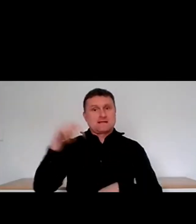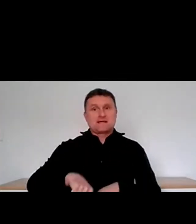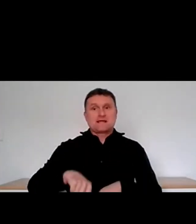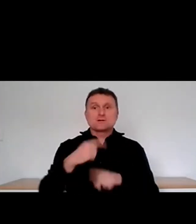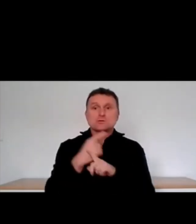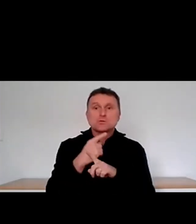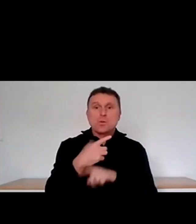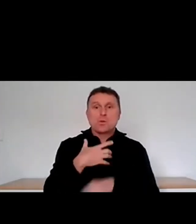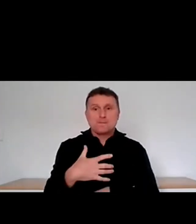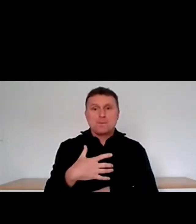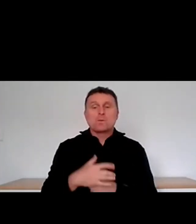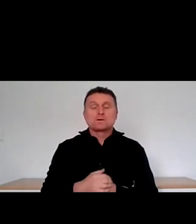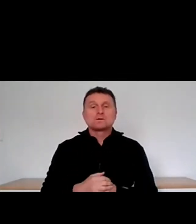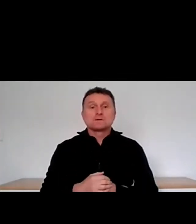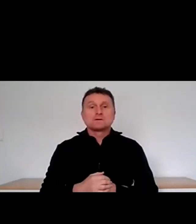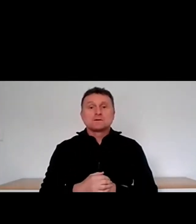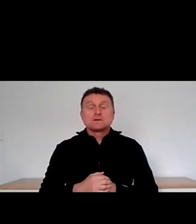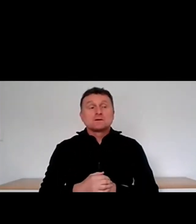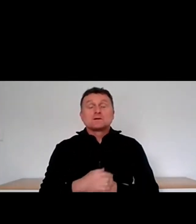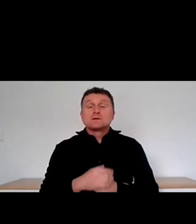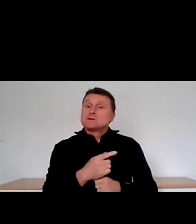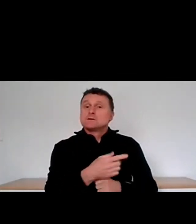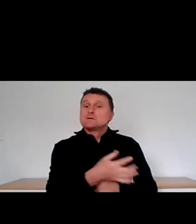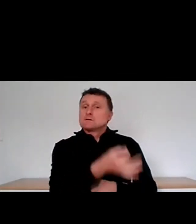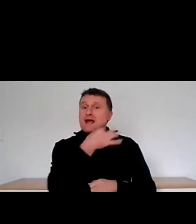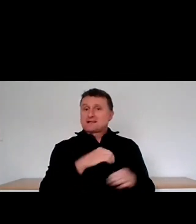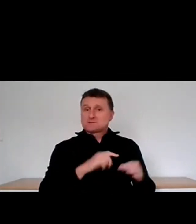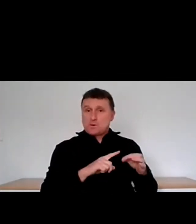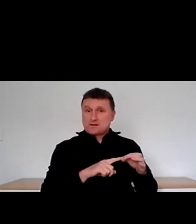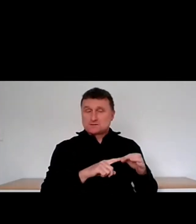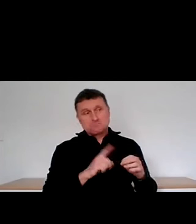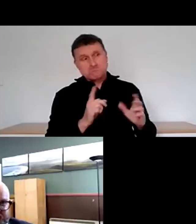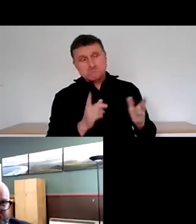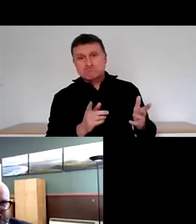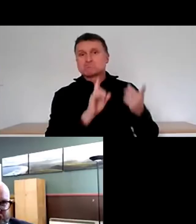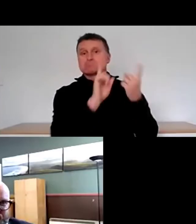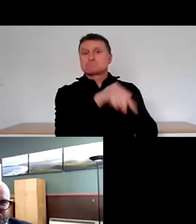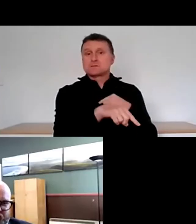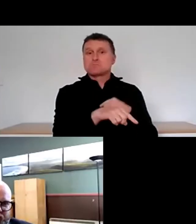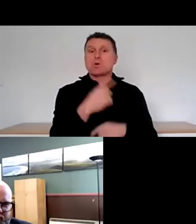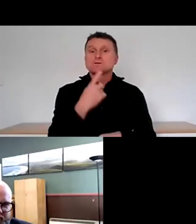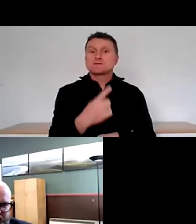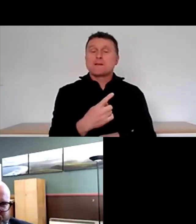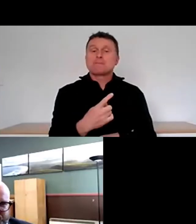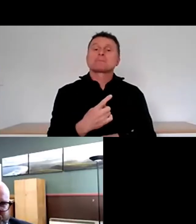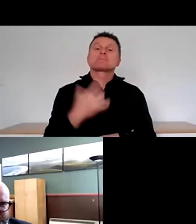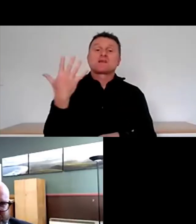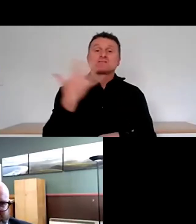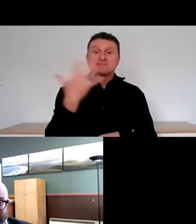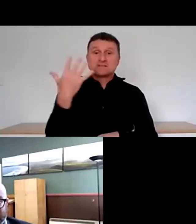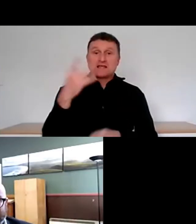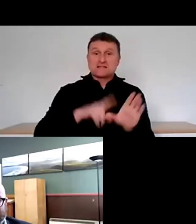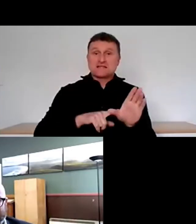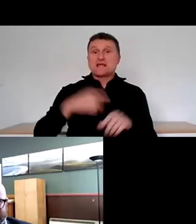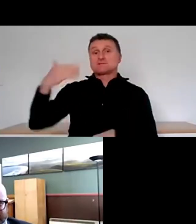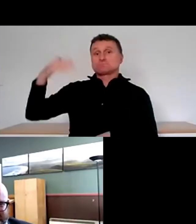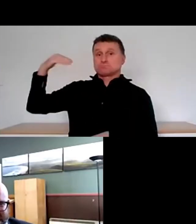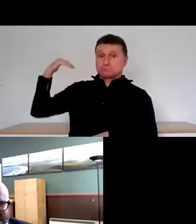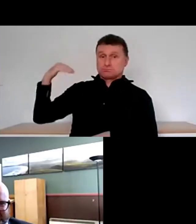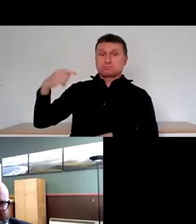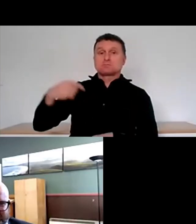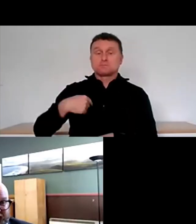question, about 15 years ago, I was living in Montreal and had a lot of